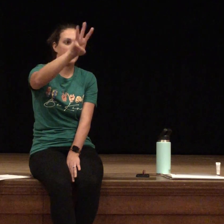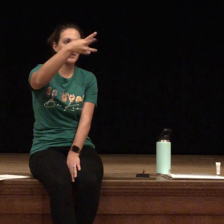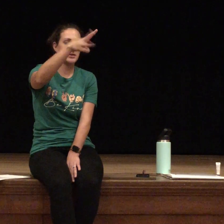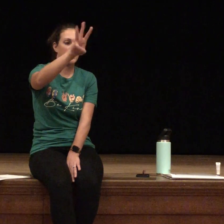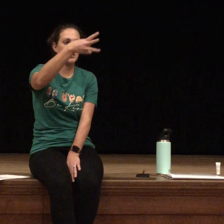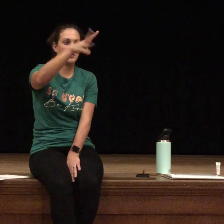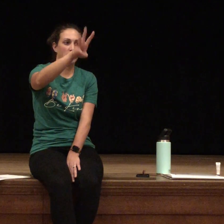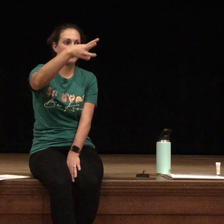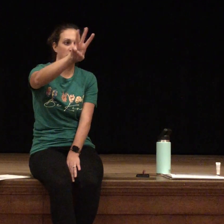16,